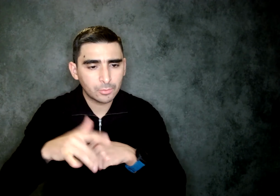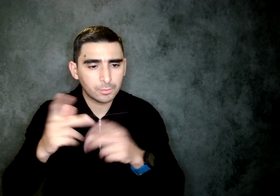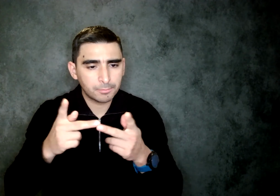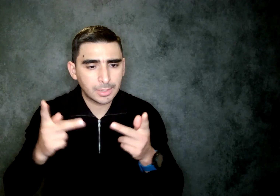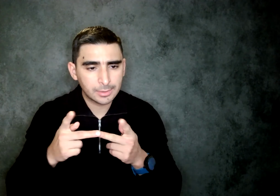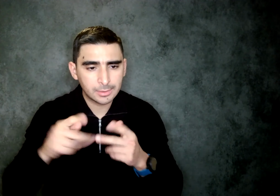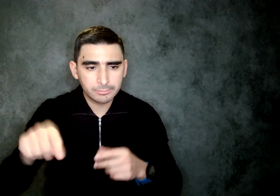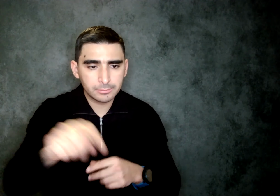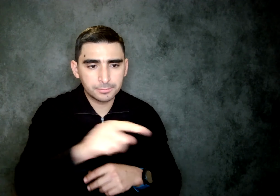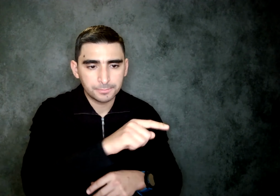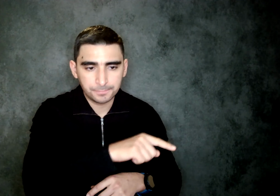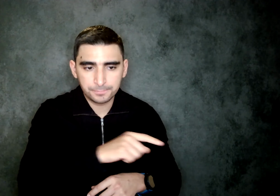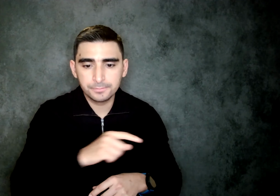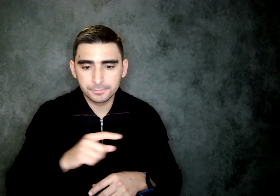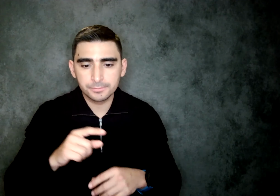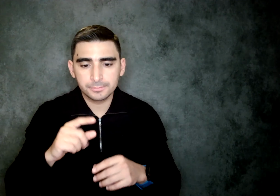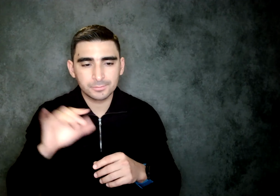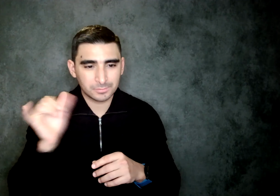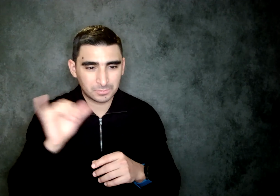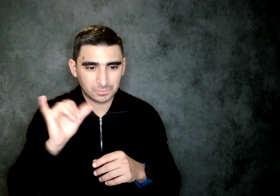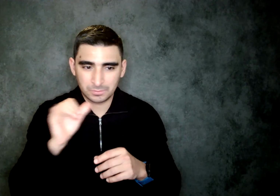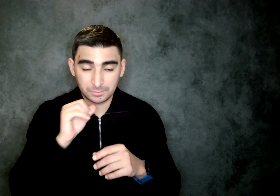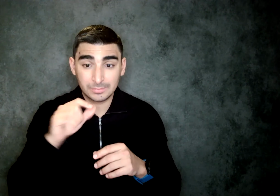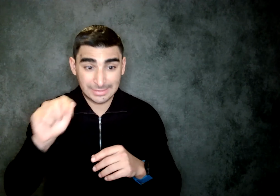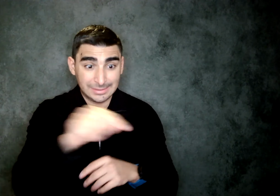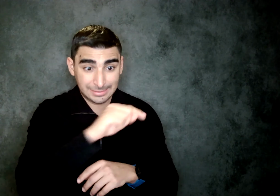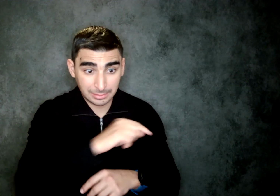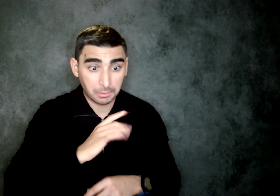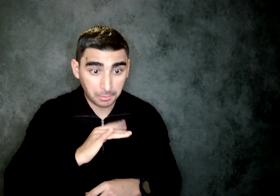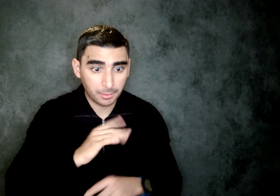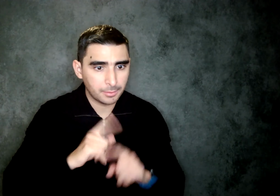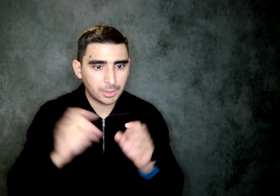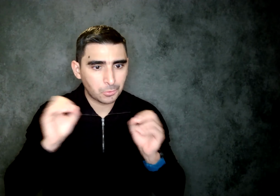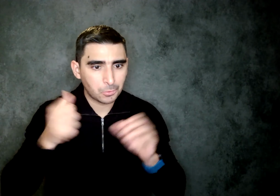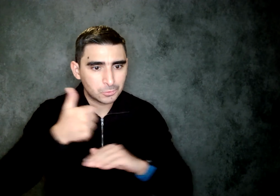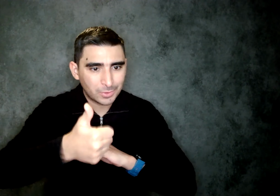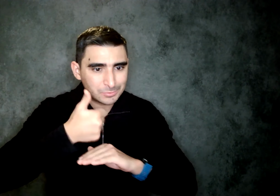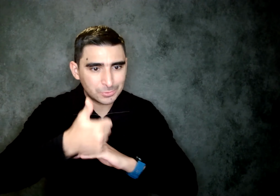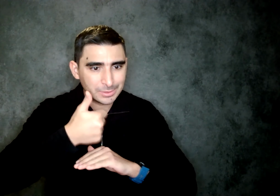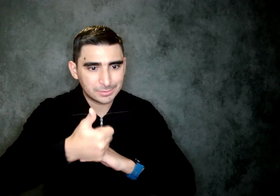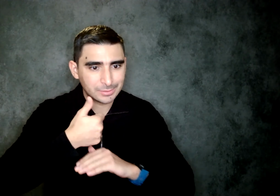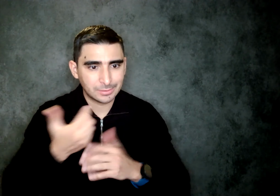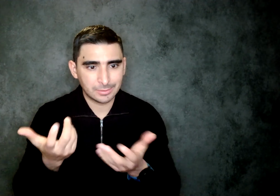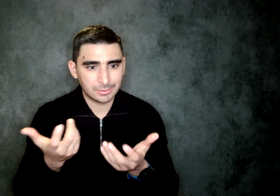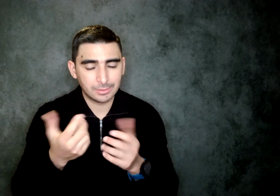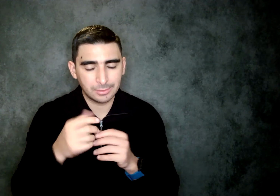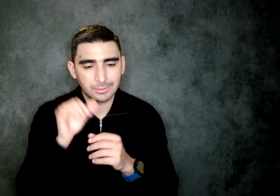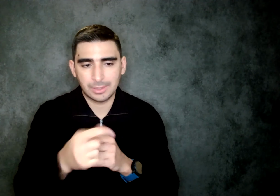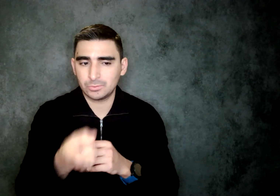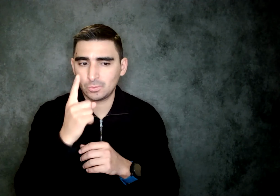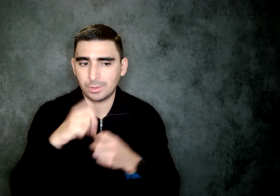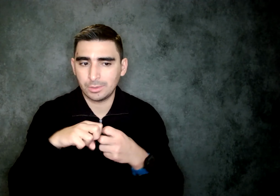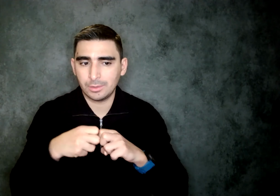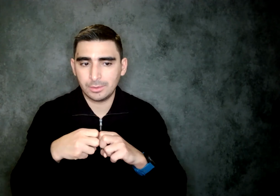really need to address the lack of accessible transportation options in various communities, which has been a really big factor that